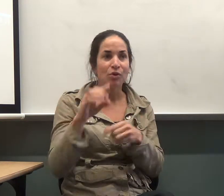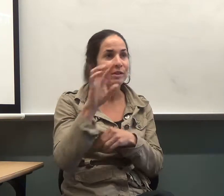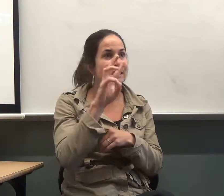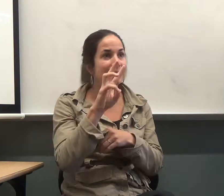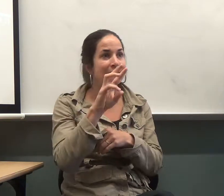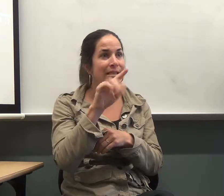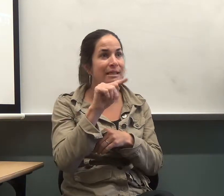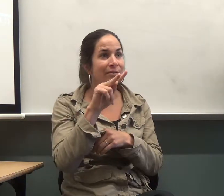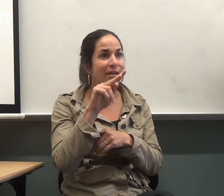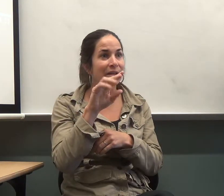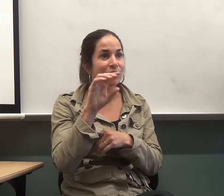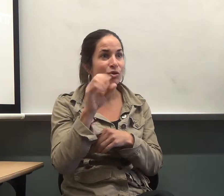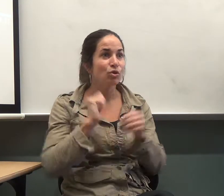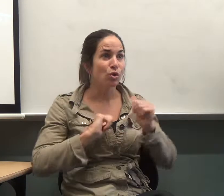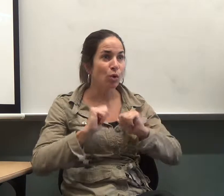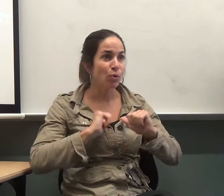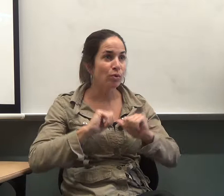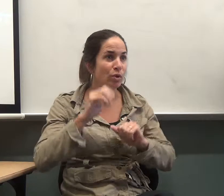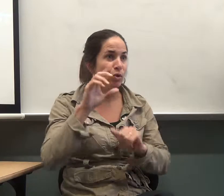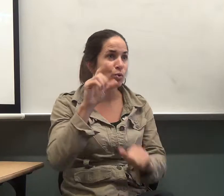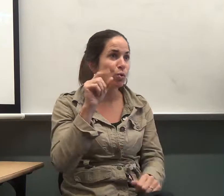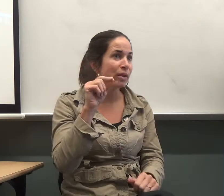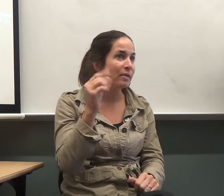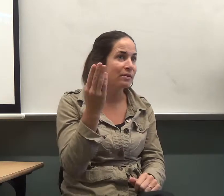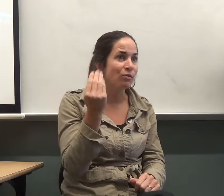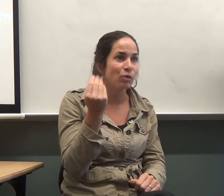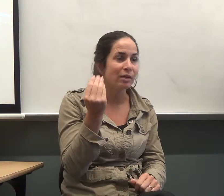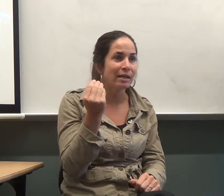in 2014 trying to locate Bigfoot.